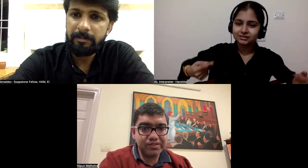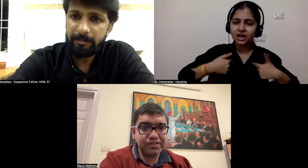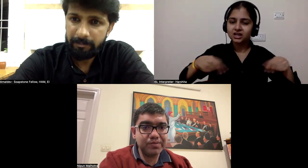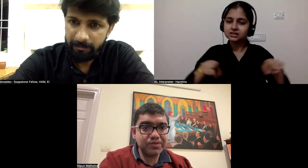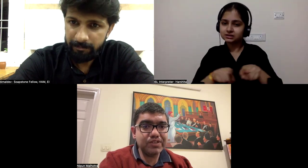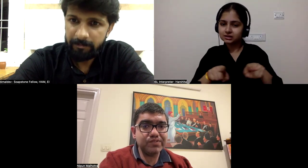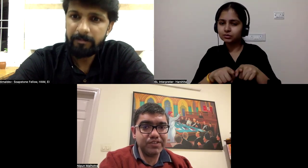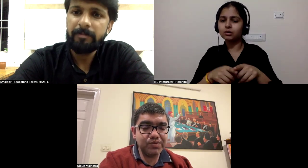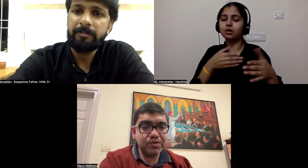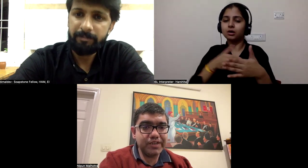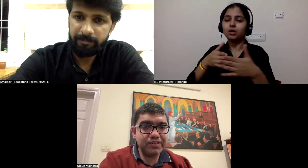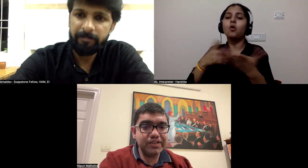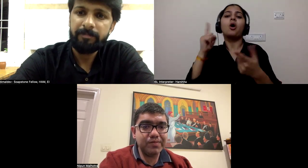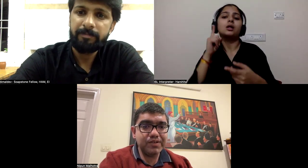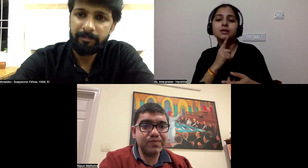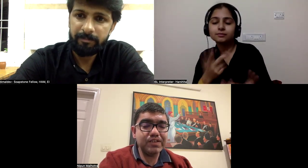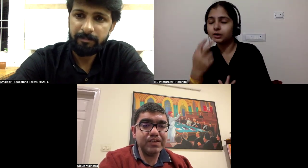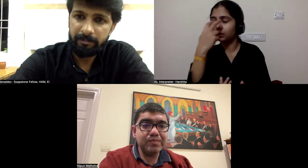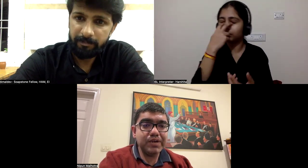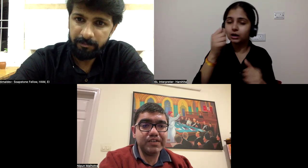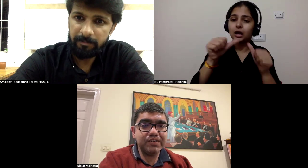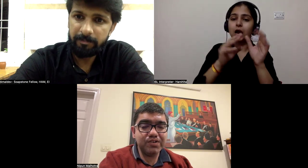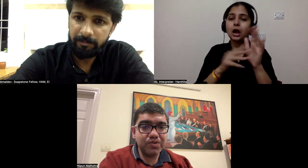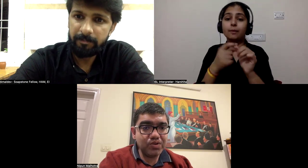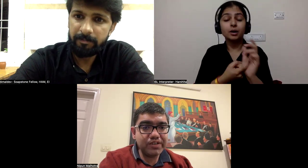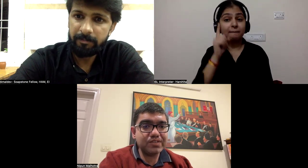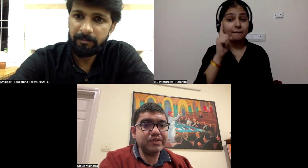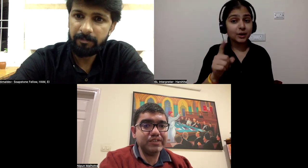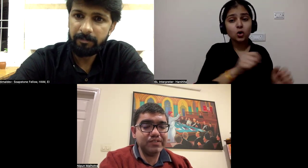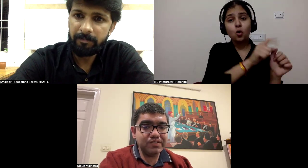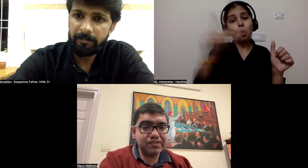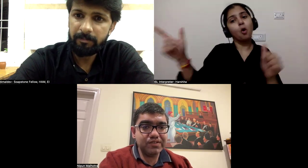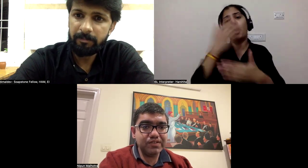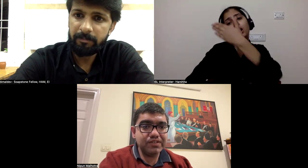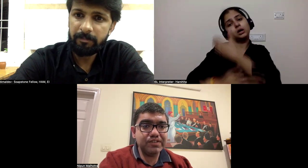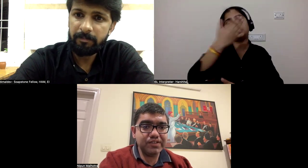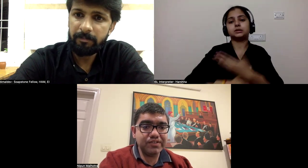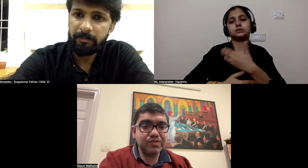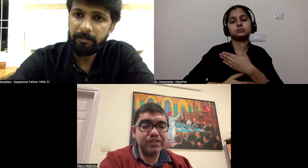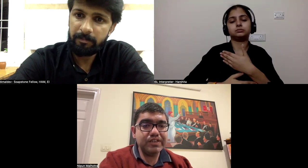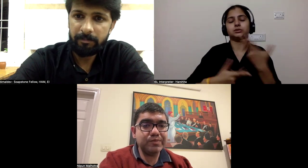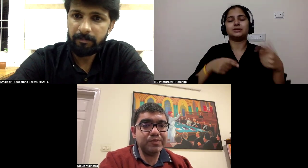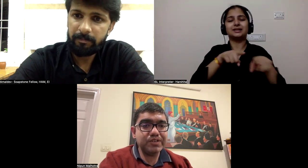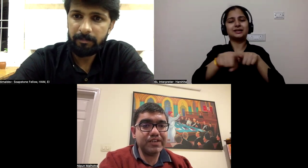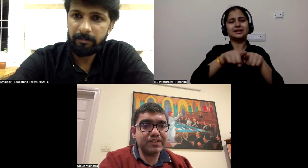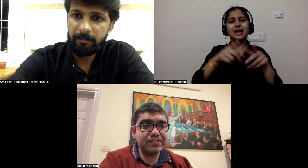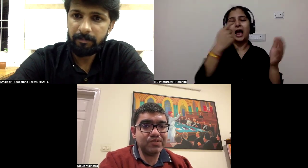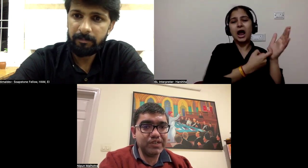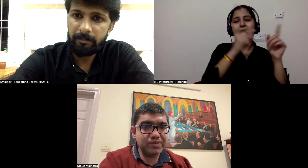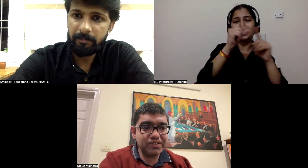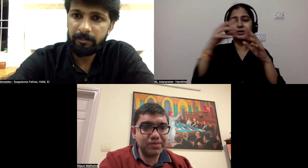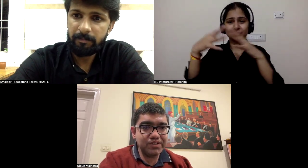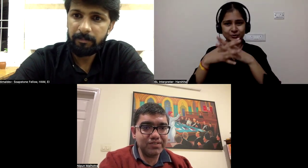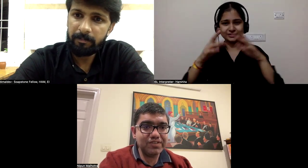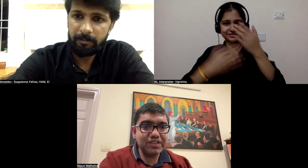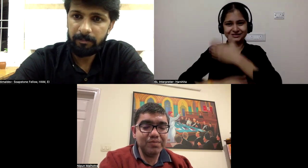or somebody who's deaf like you, or blind like Amar, but all disabilities, really, like, in the RPWD Act recognizes